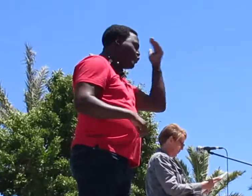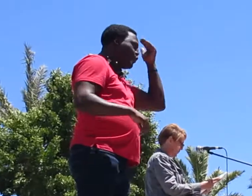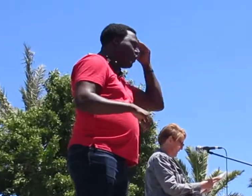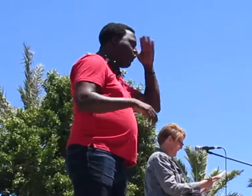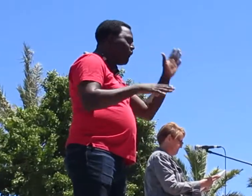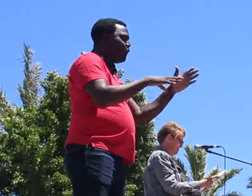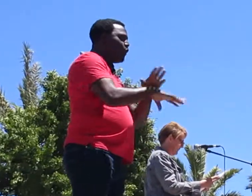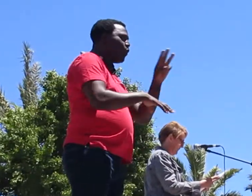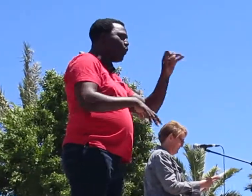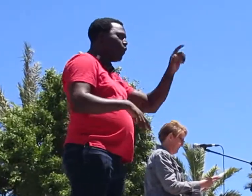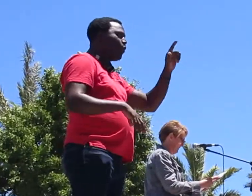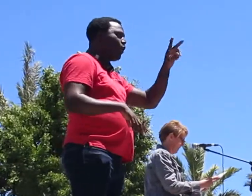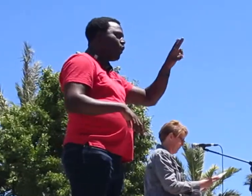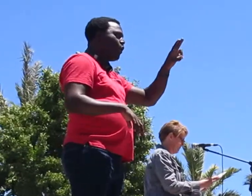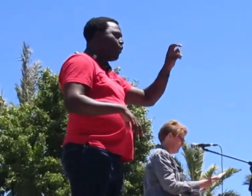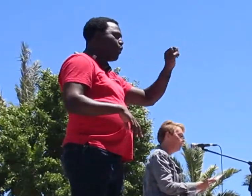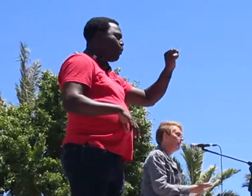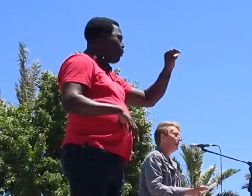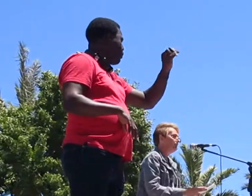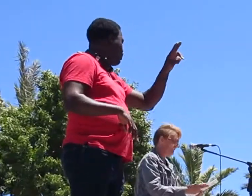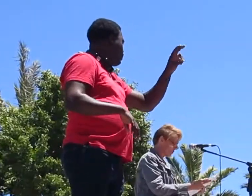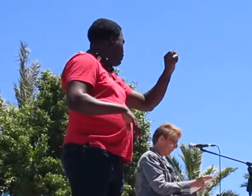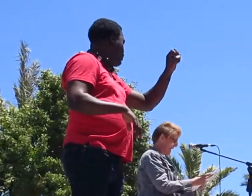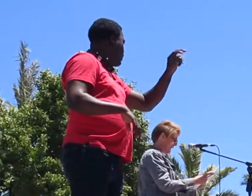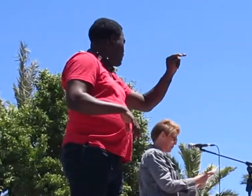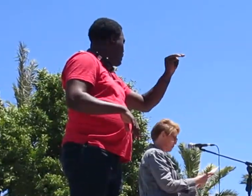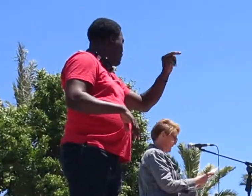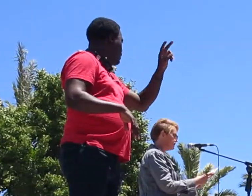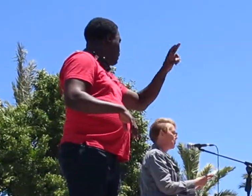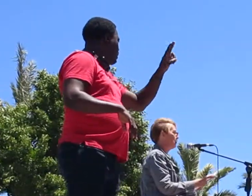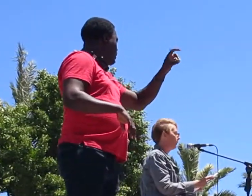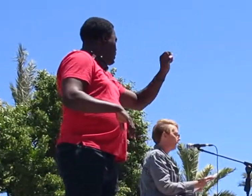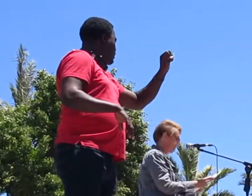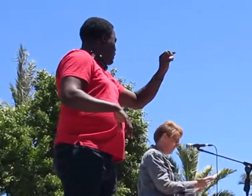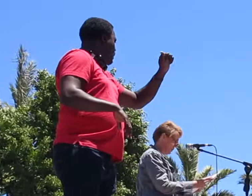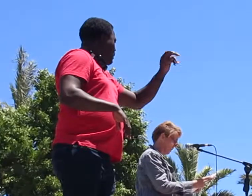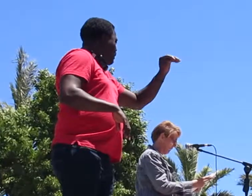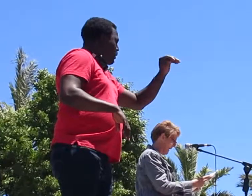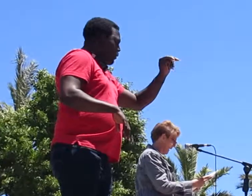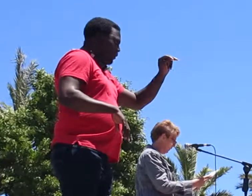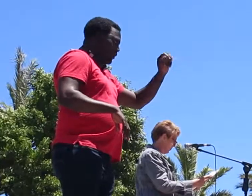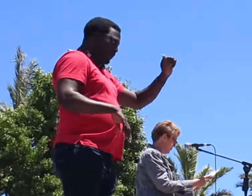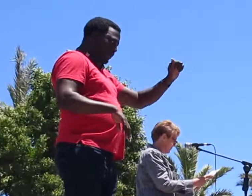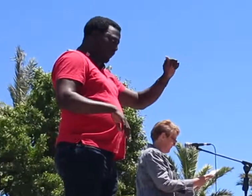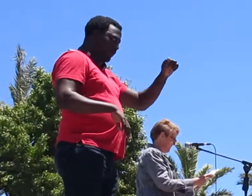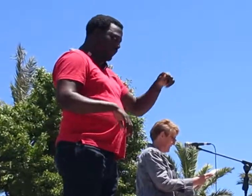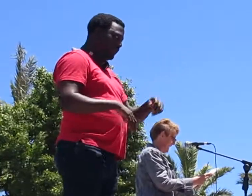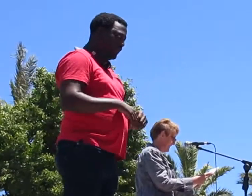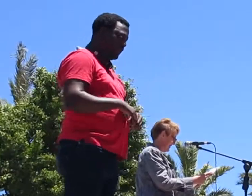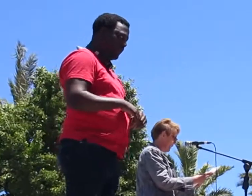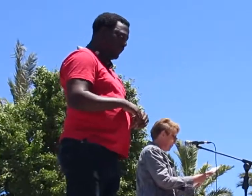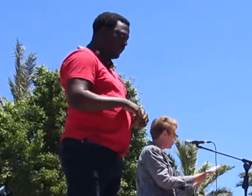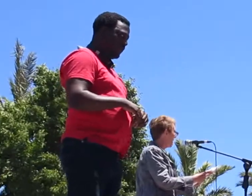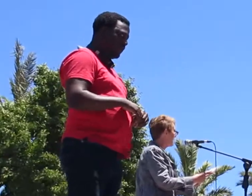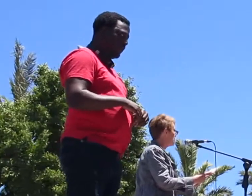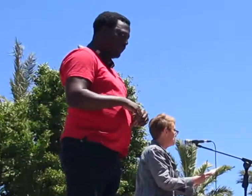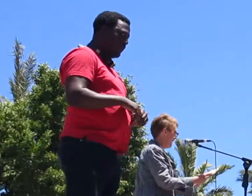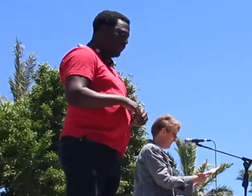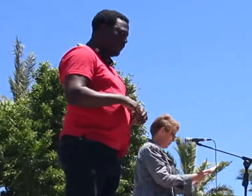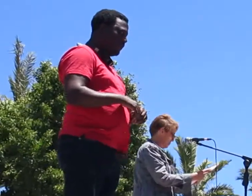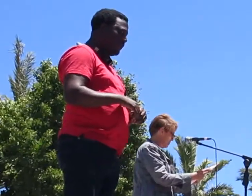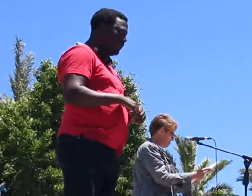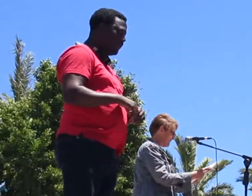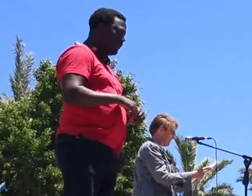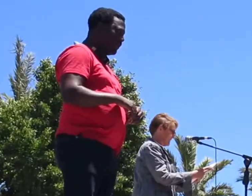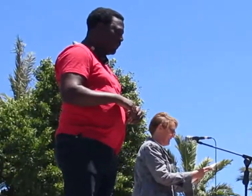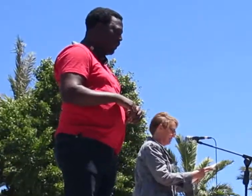had colluded and meddled in the election, that try as you might to work in the dark back rooms of the Senate, try as you